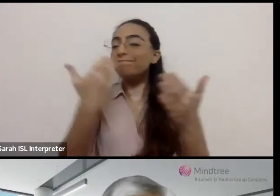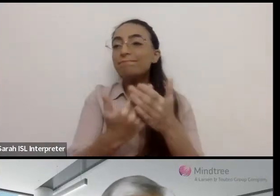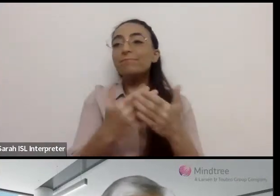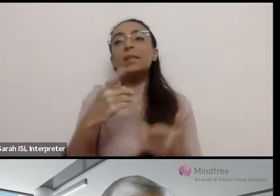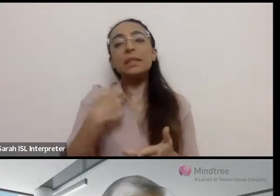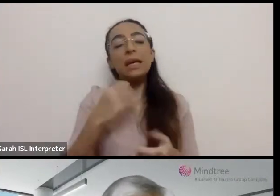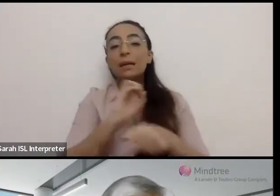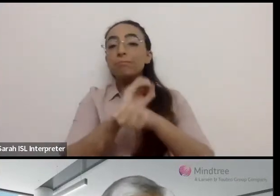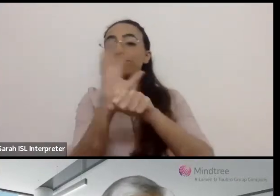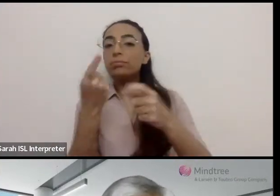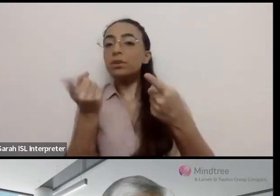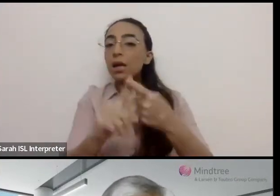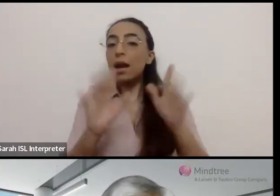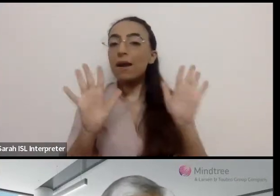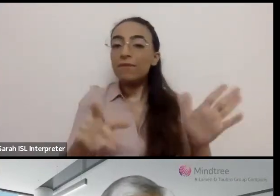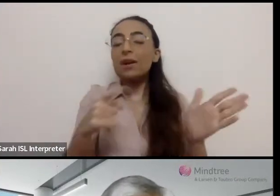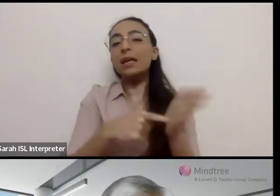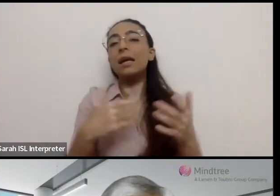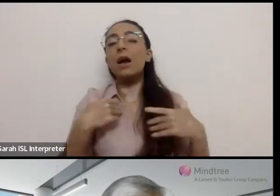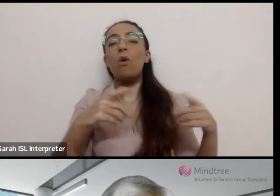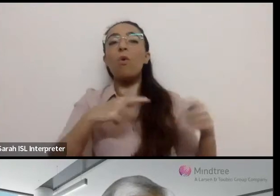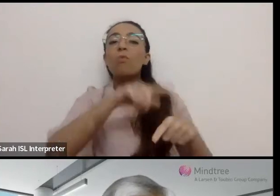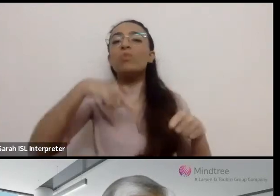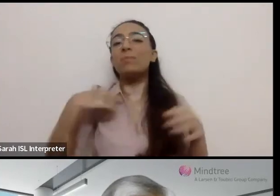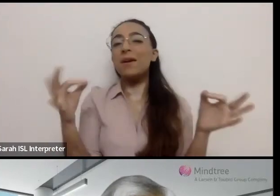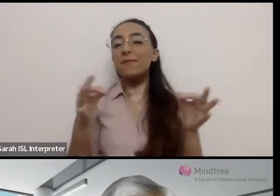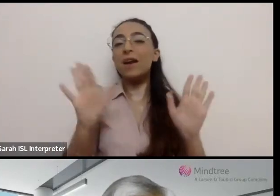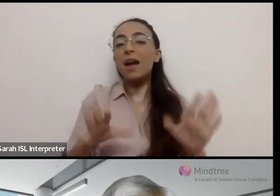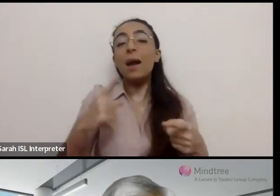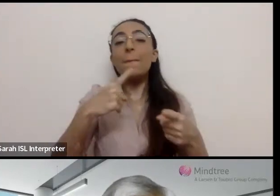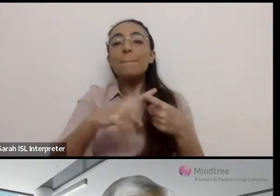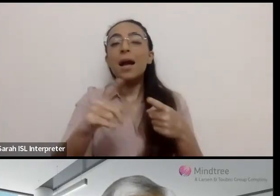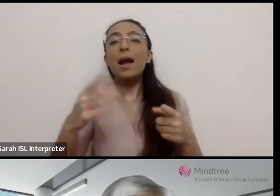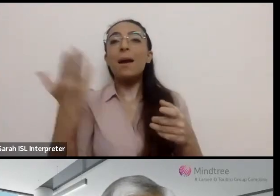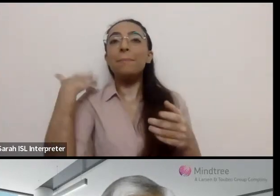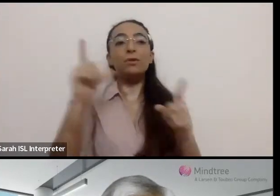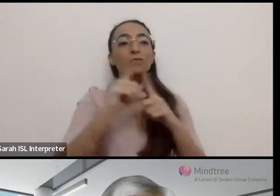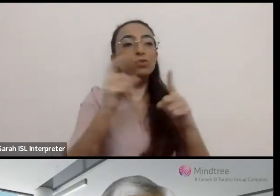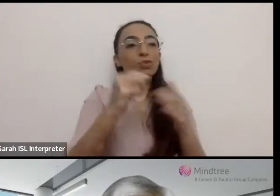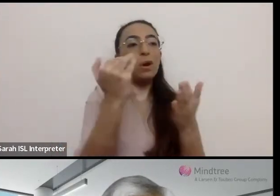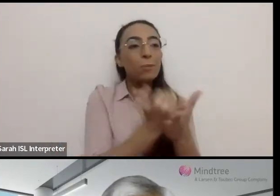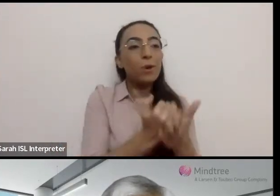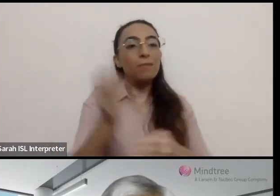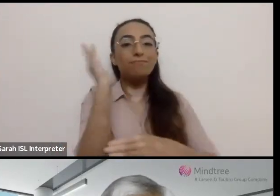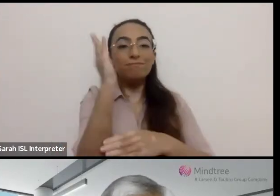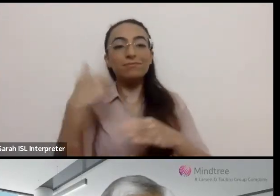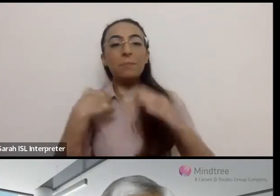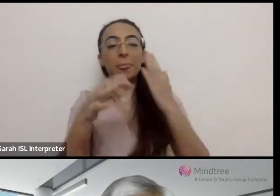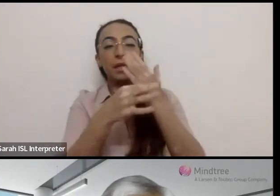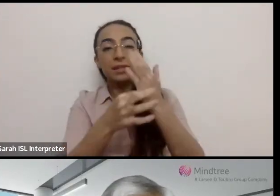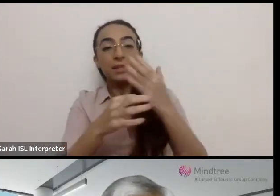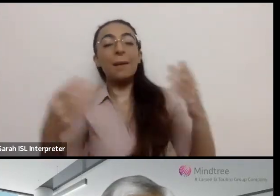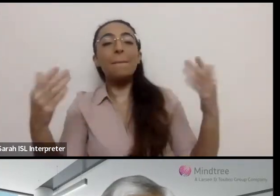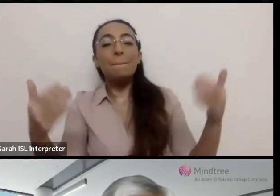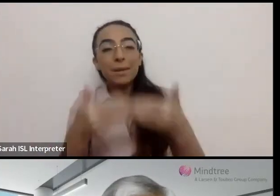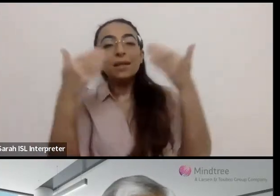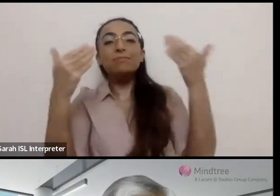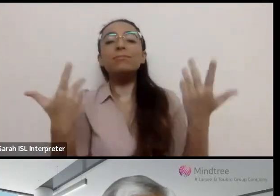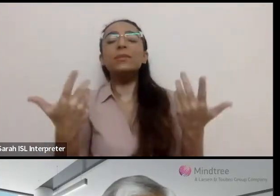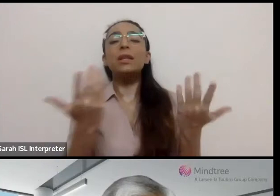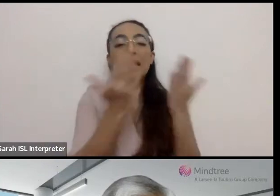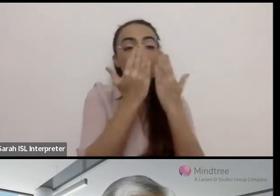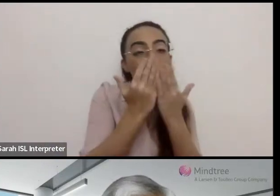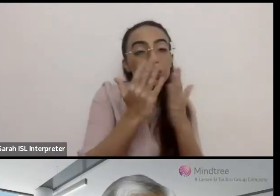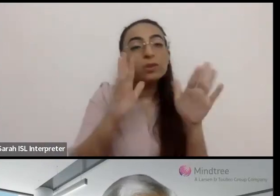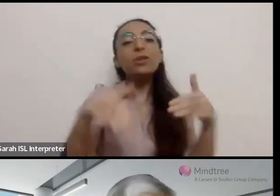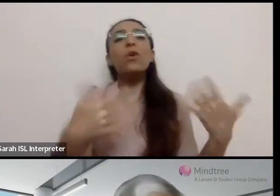the COVID-19 pandemic, which has disrupted traditional practices related to all aspects of our lives, be it education